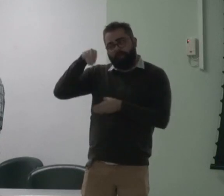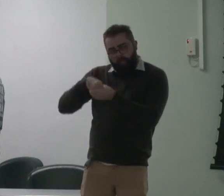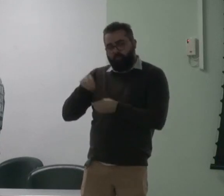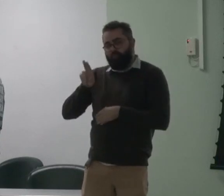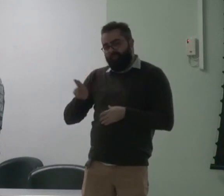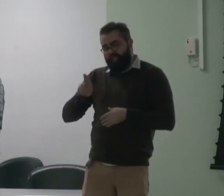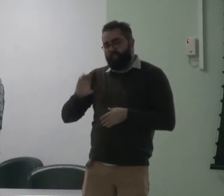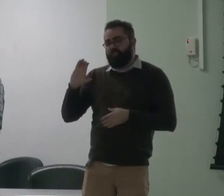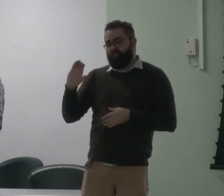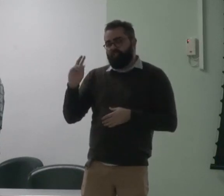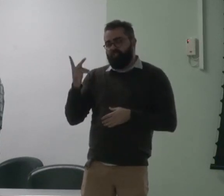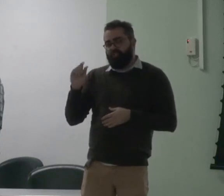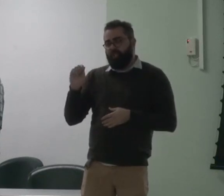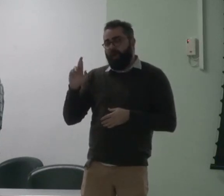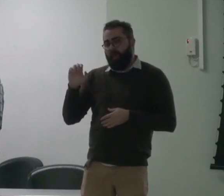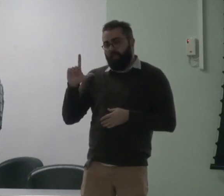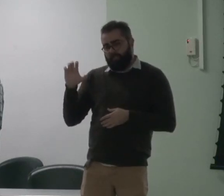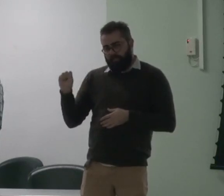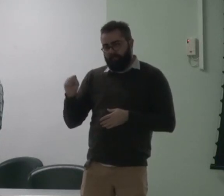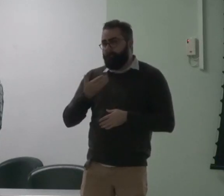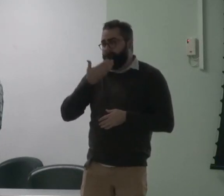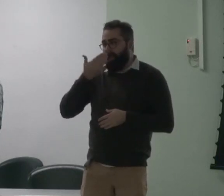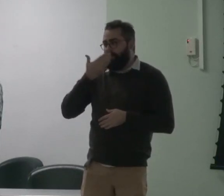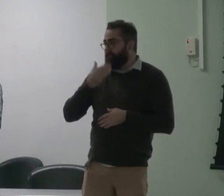University. Yes.